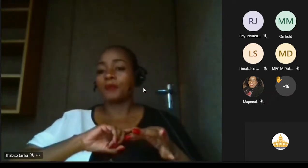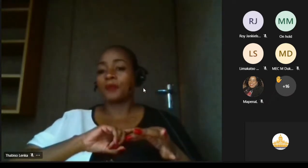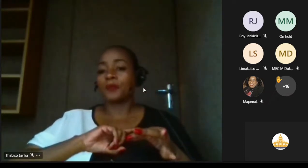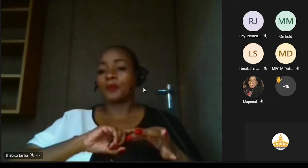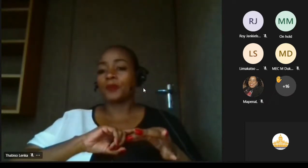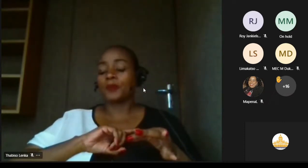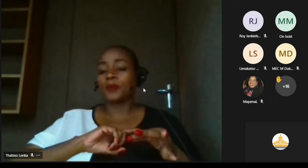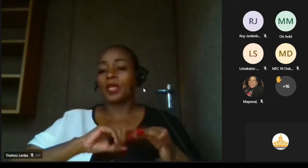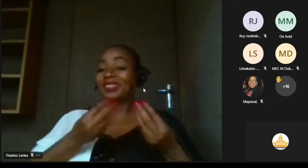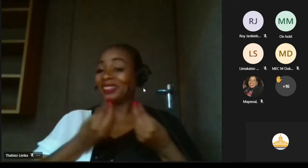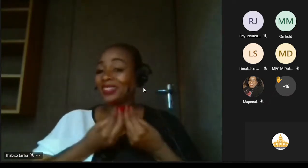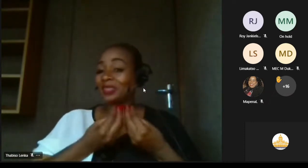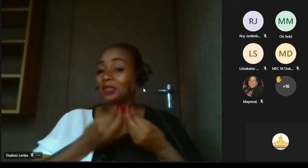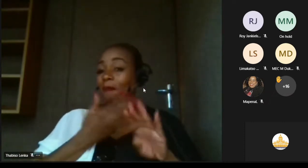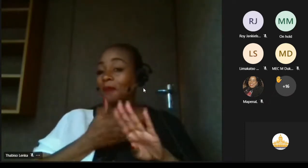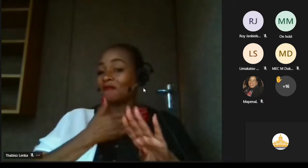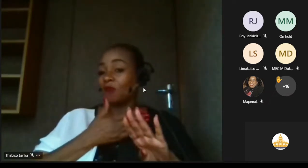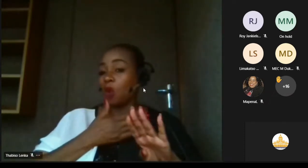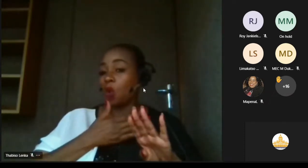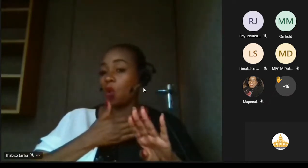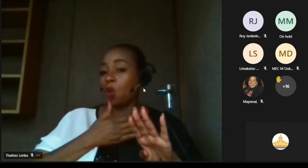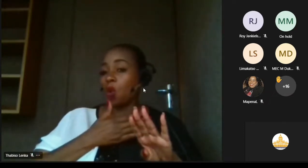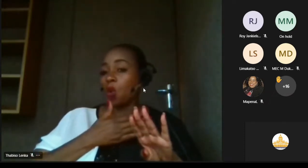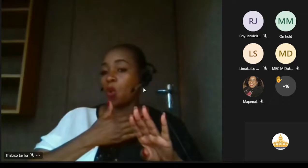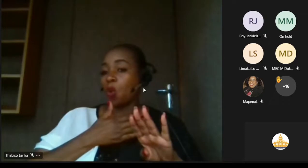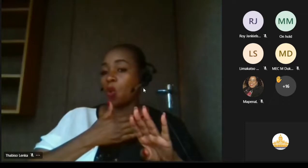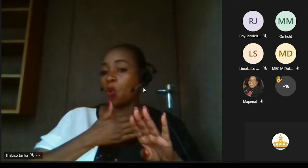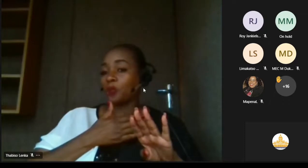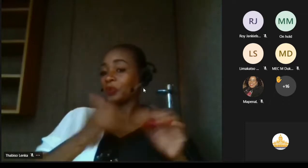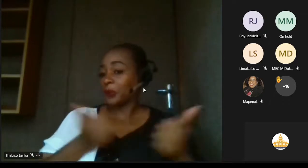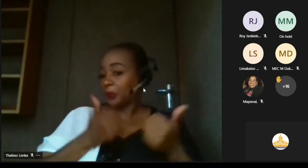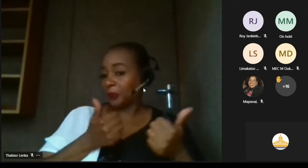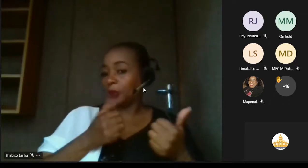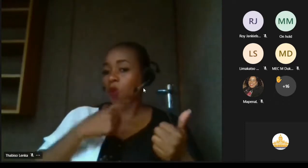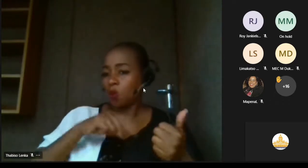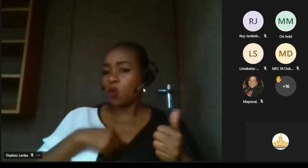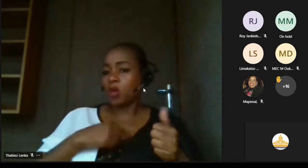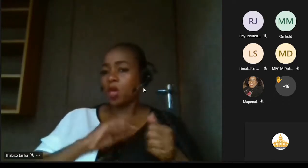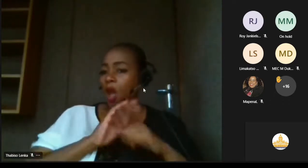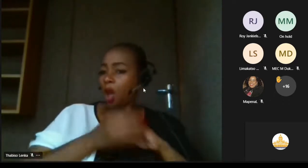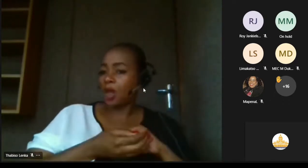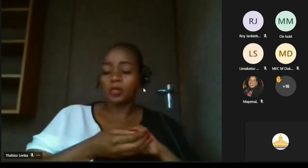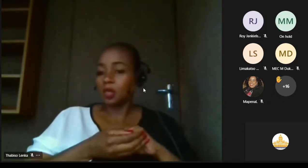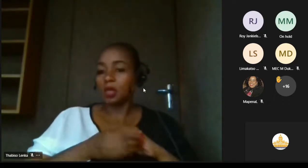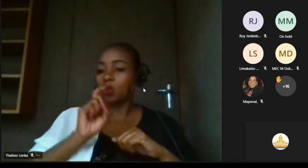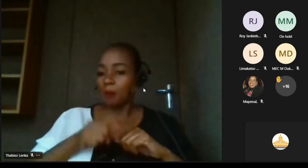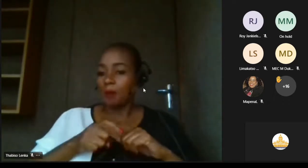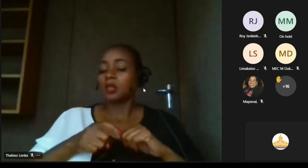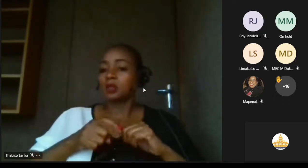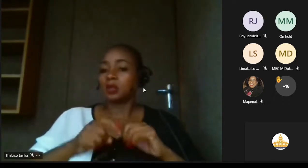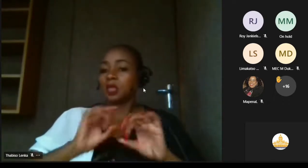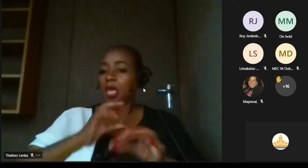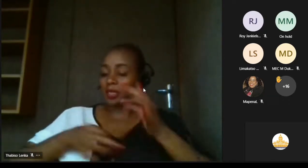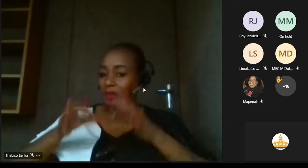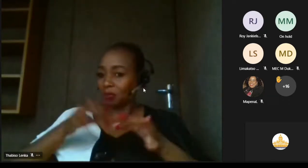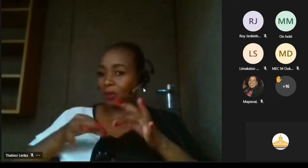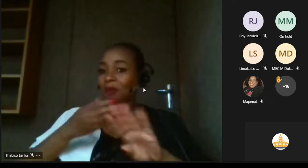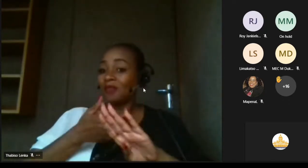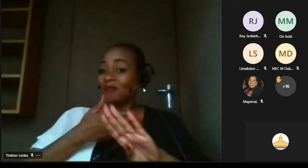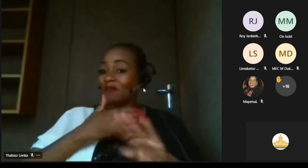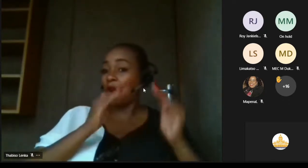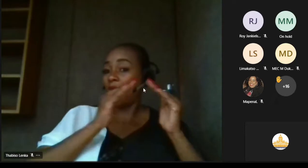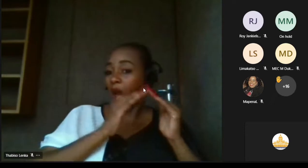e leng hore ha di a tsamaya ka nepo re se ke be ga pata re di buwe jalo ka lefapha mo e leng hore bona le matlo a ile hore